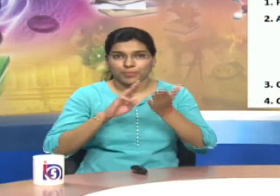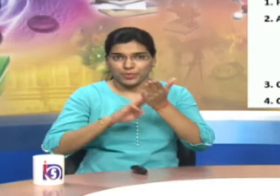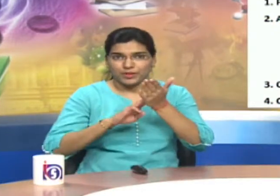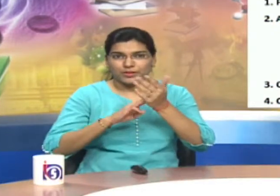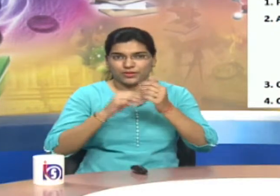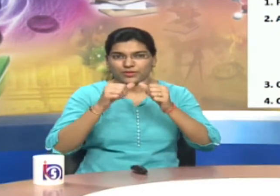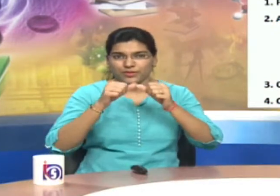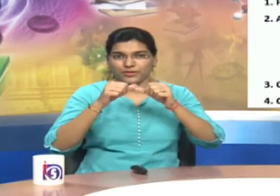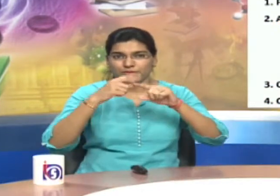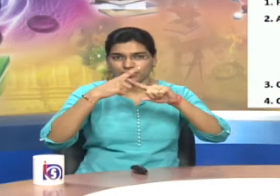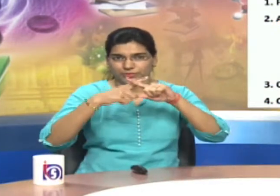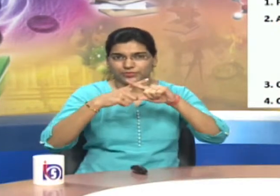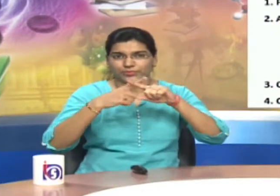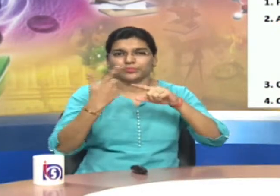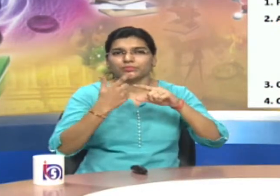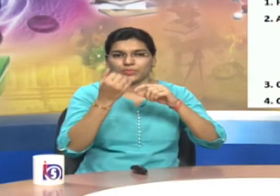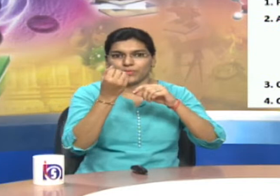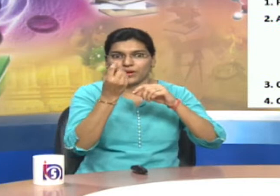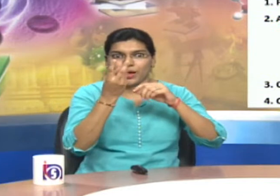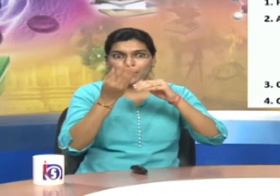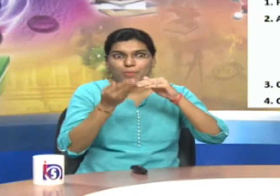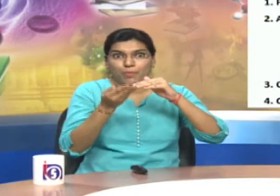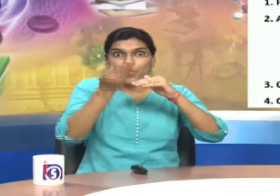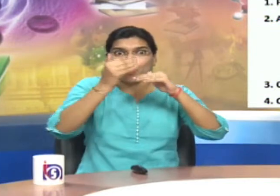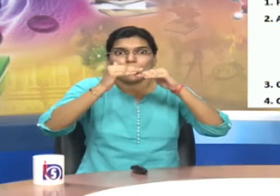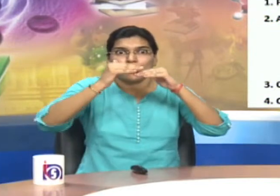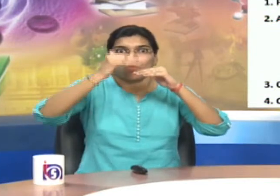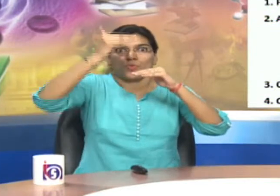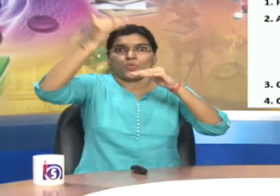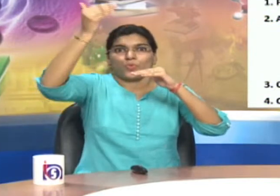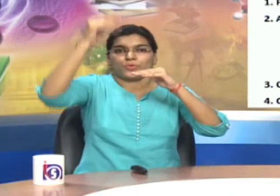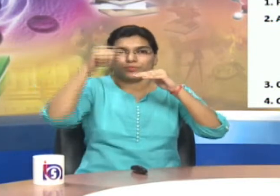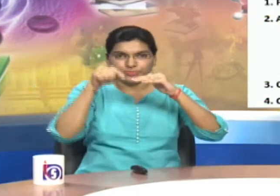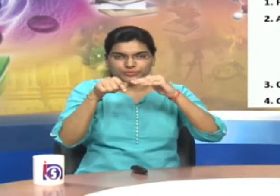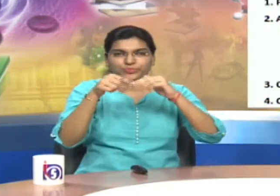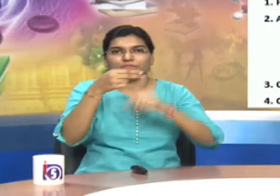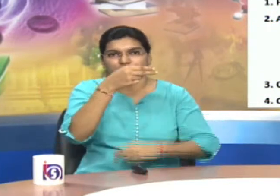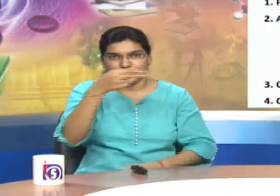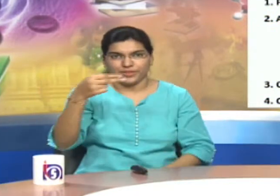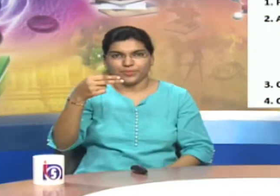Fifth word is max. It means more,